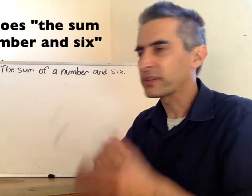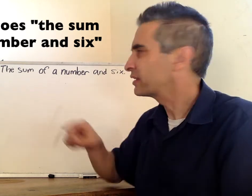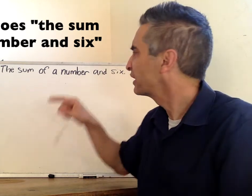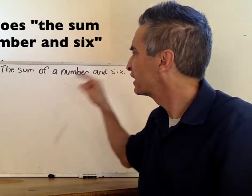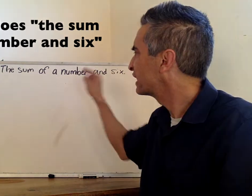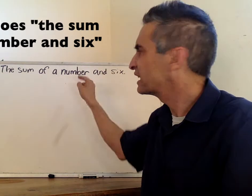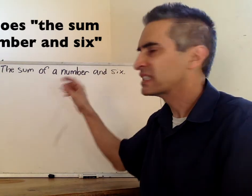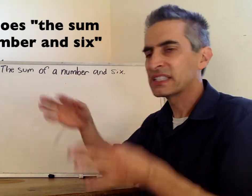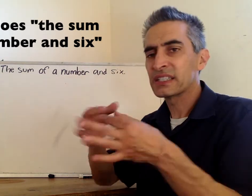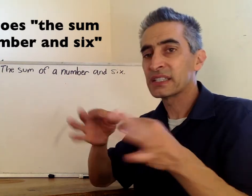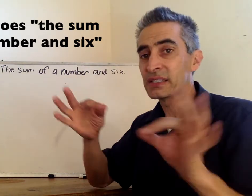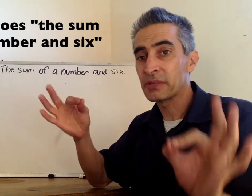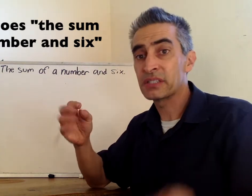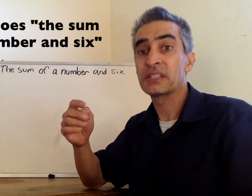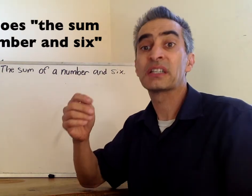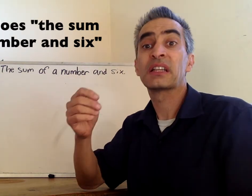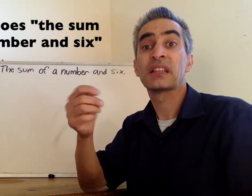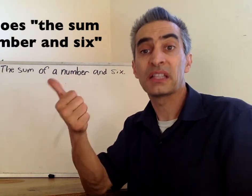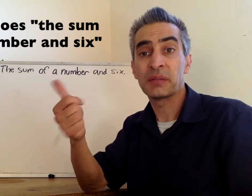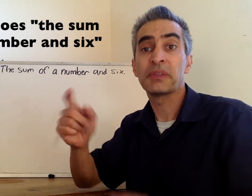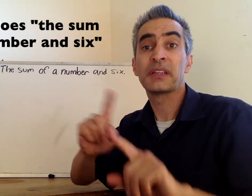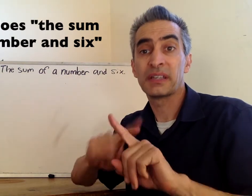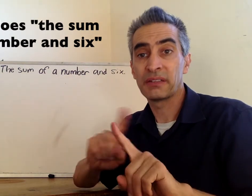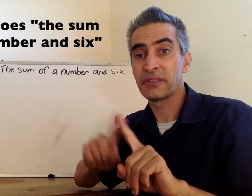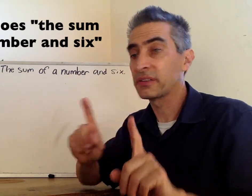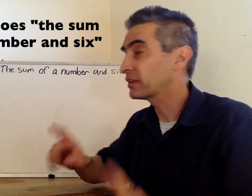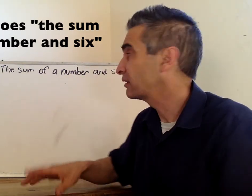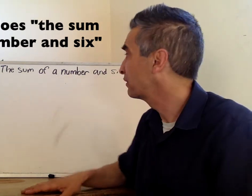Notice this expression is a little bit different.